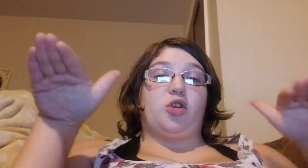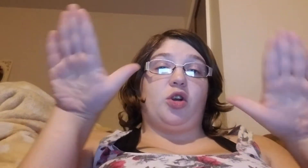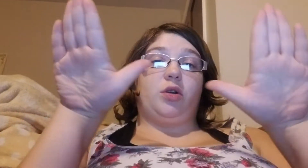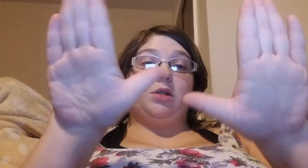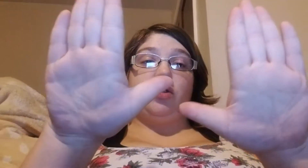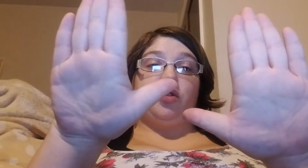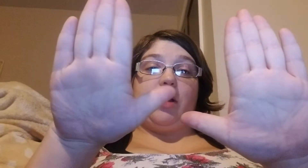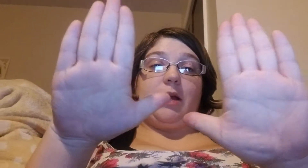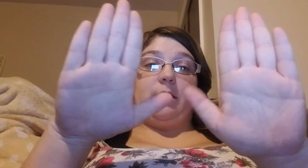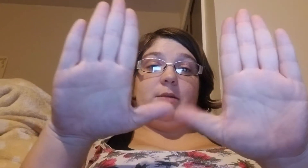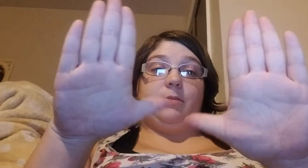Angel is your hand.